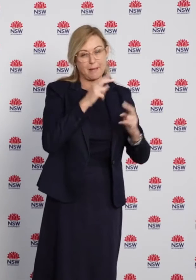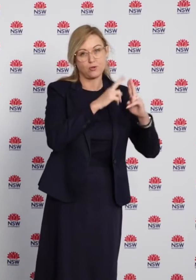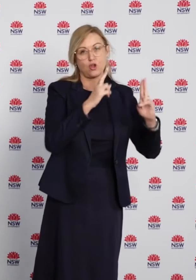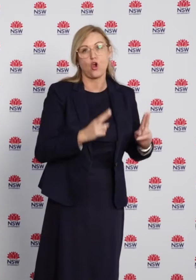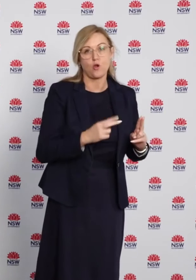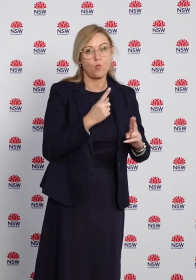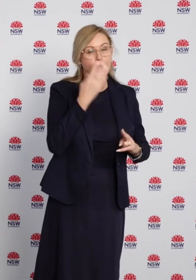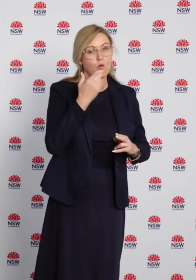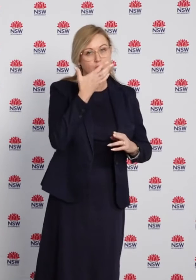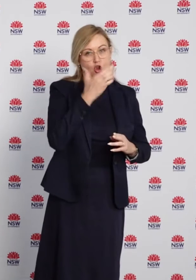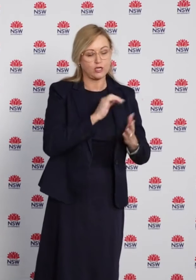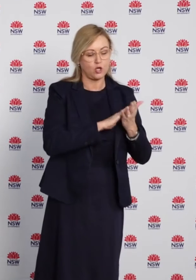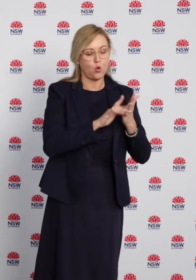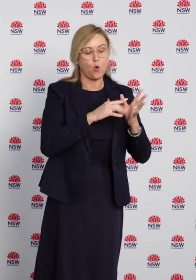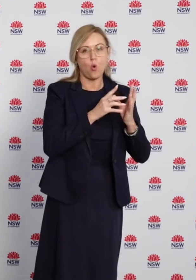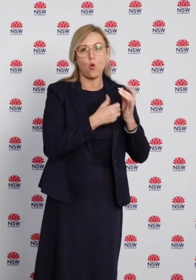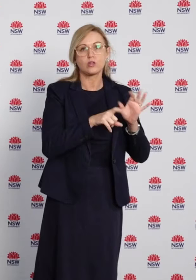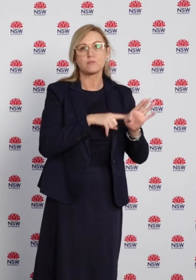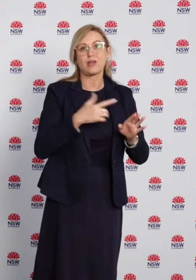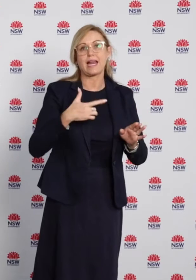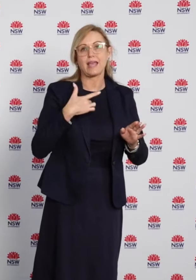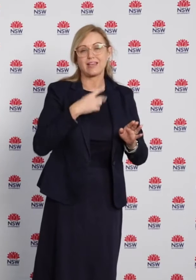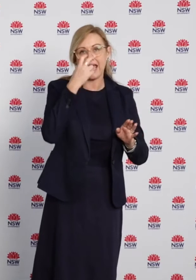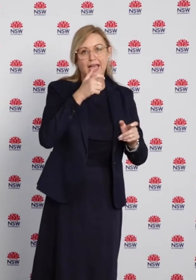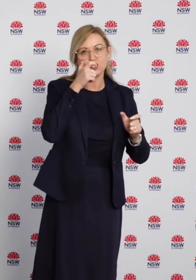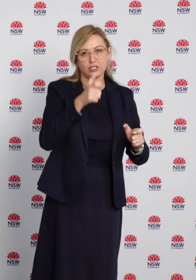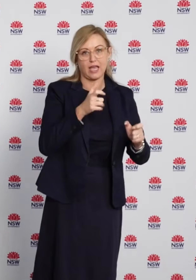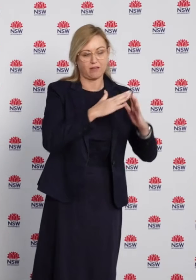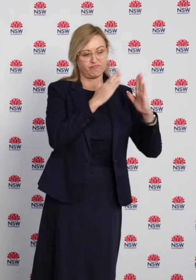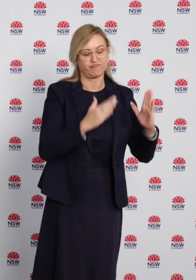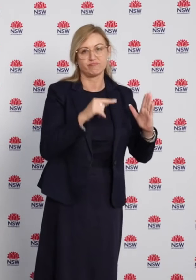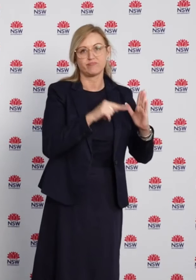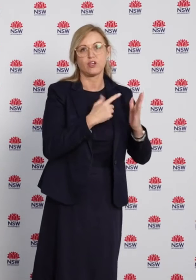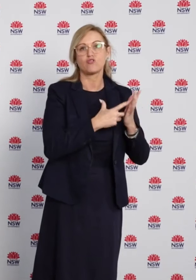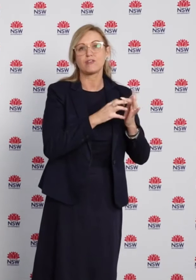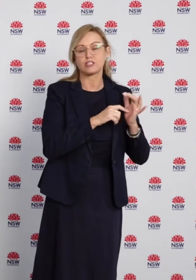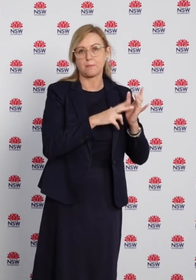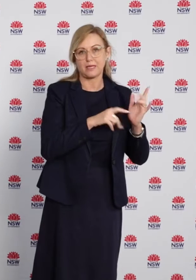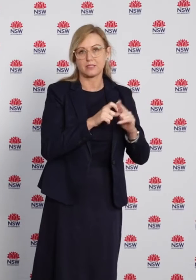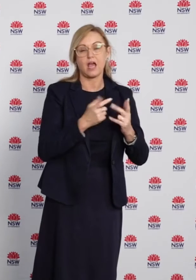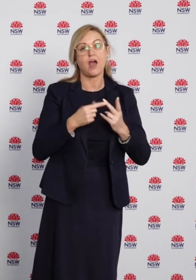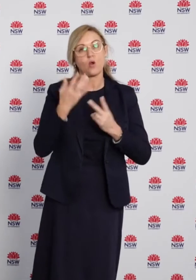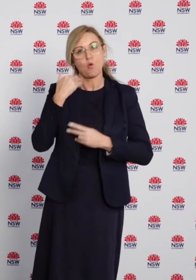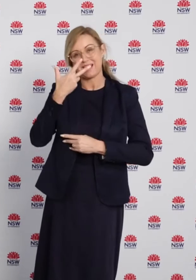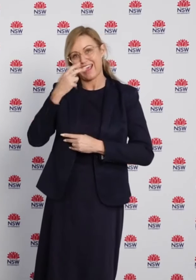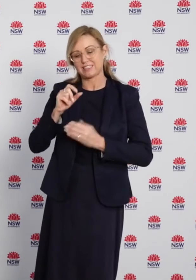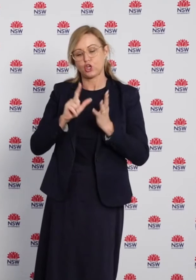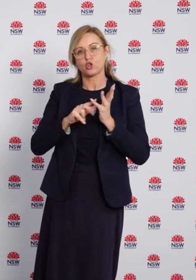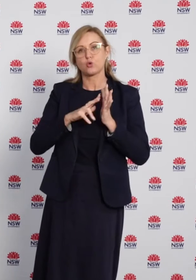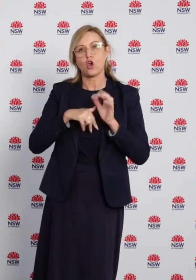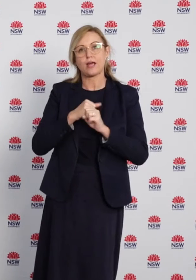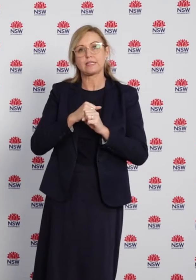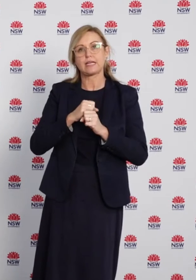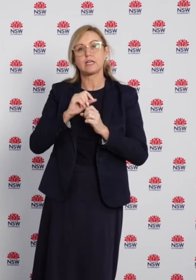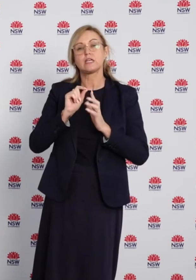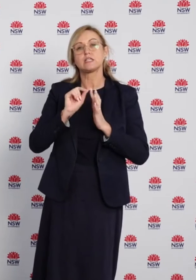in her 90s from the Hawkesbury Living Aged Care Facility in Richmond and a woman in her 80s at the Uniting Springwood Aged